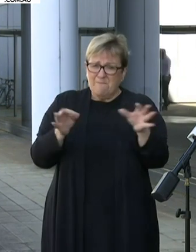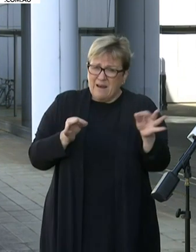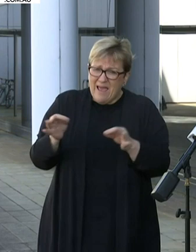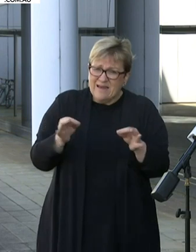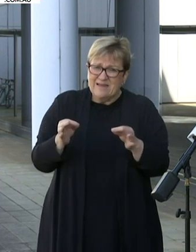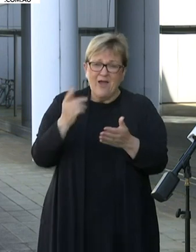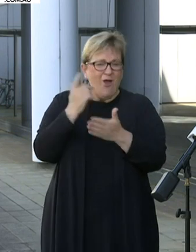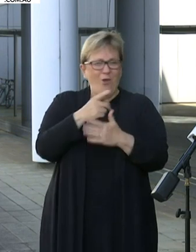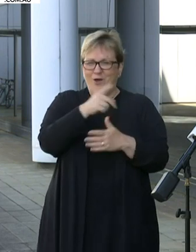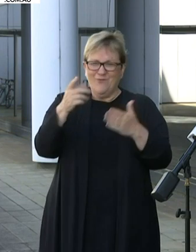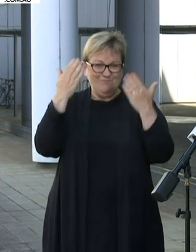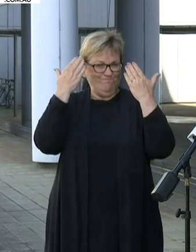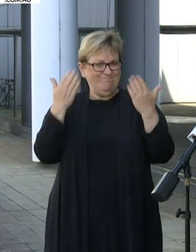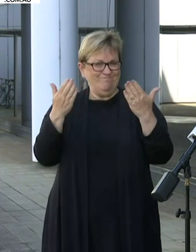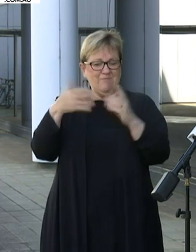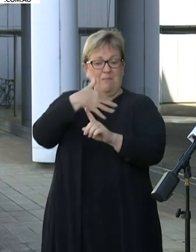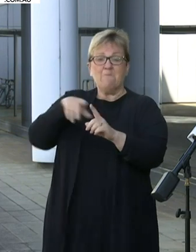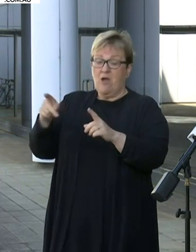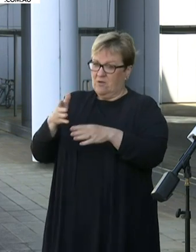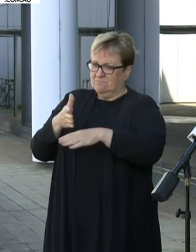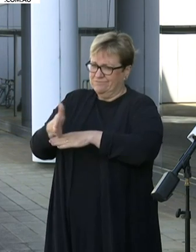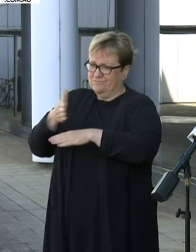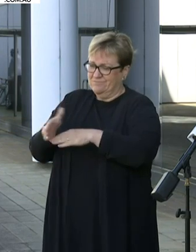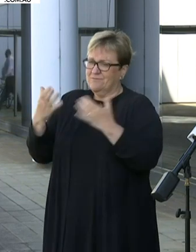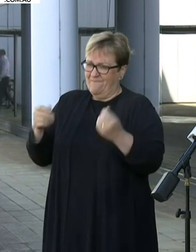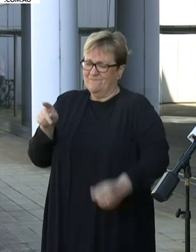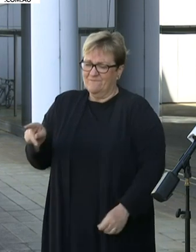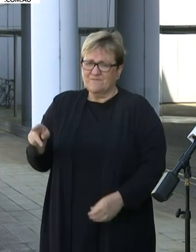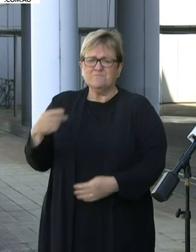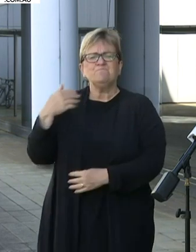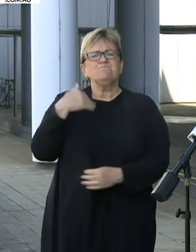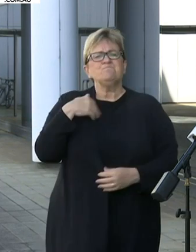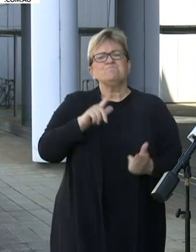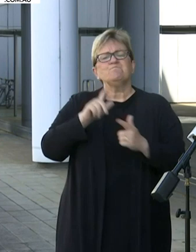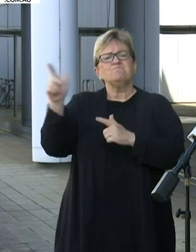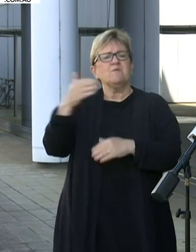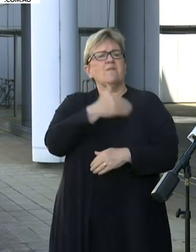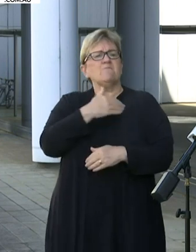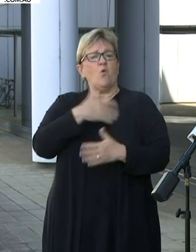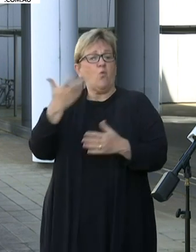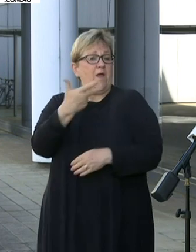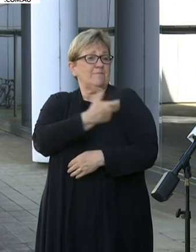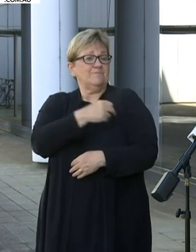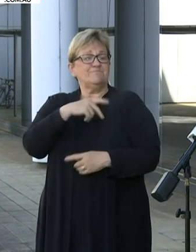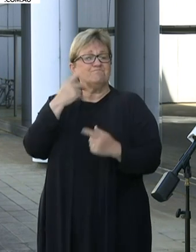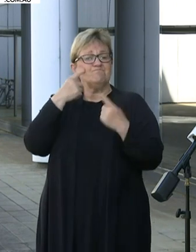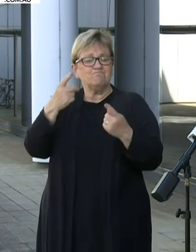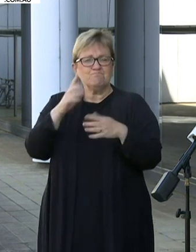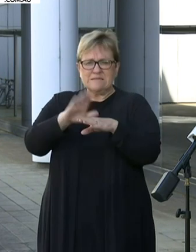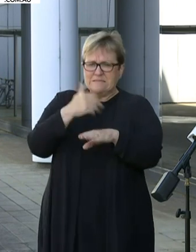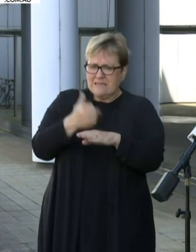lot of it you won't have seen in the background, but it's certainly been there. I was down at the clinic this morning to see it being set